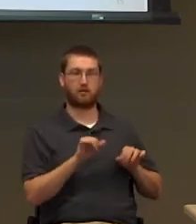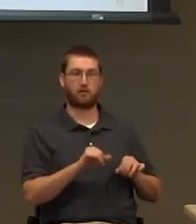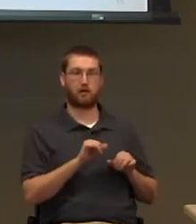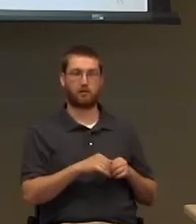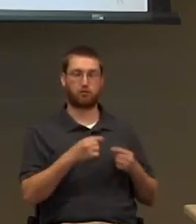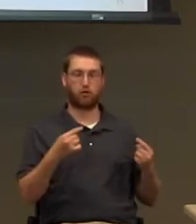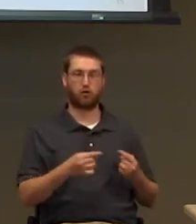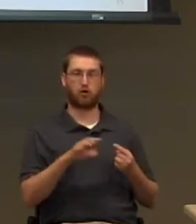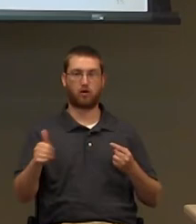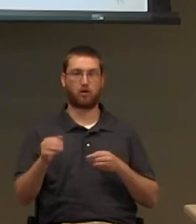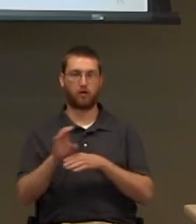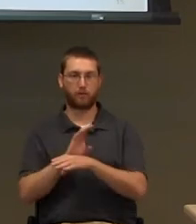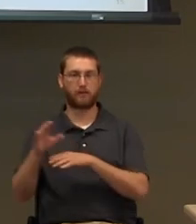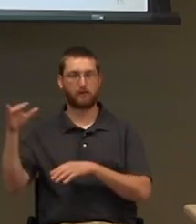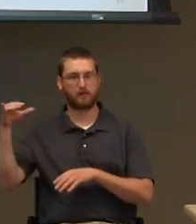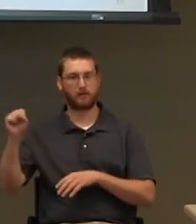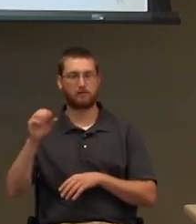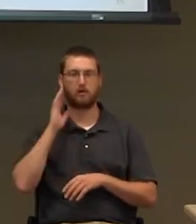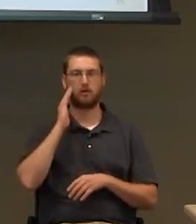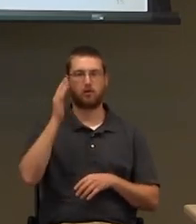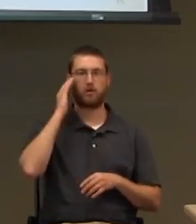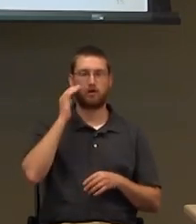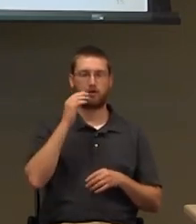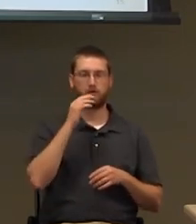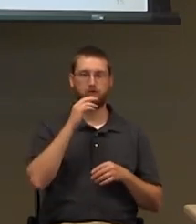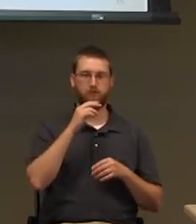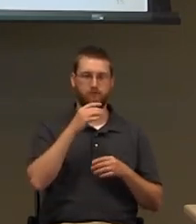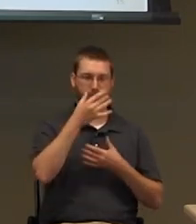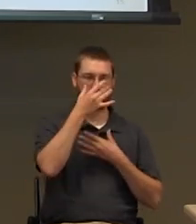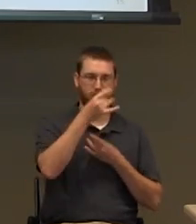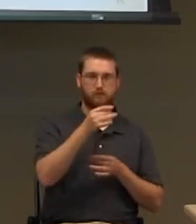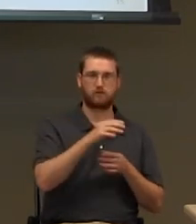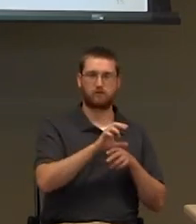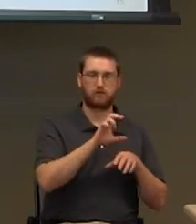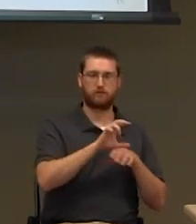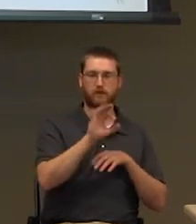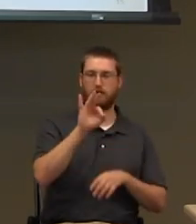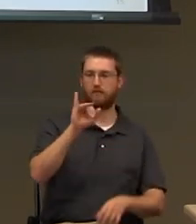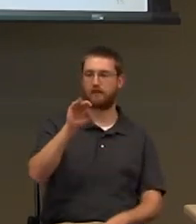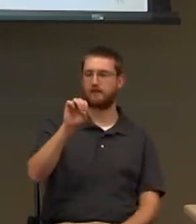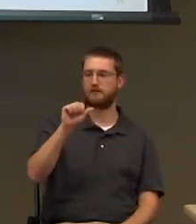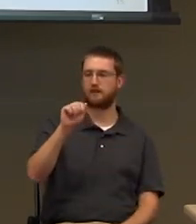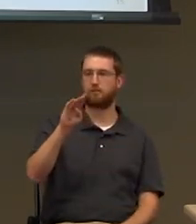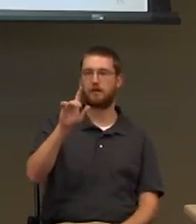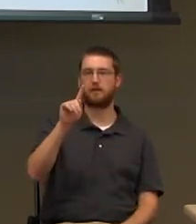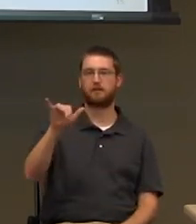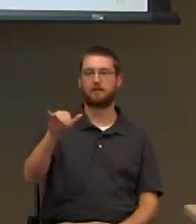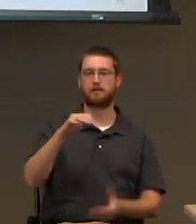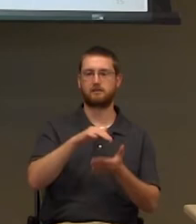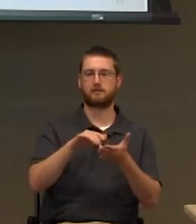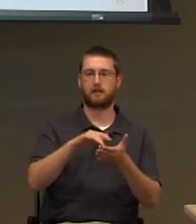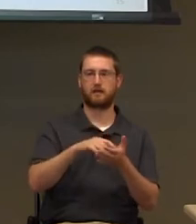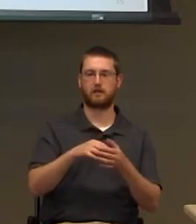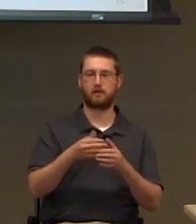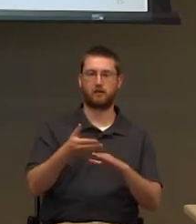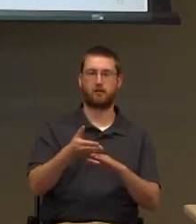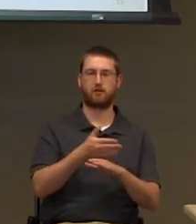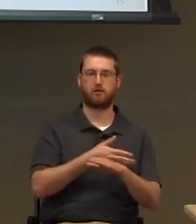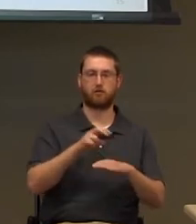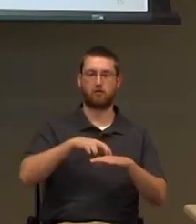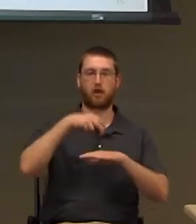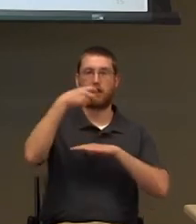other businesses? Sure. That's why you invest in the feasibility study before you make a decision to jump off that bridge, if you